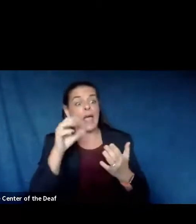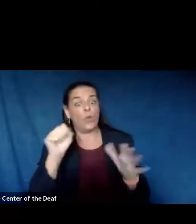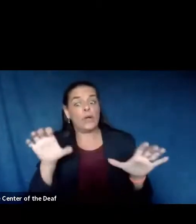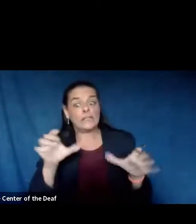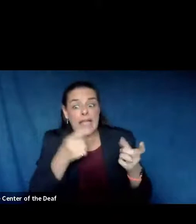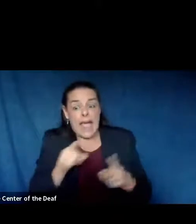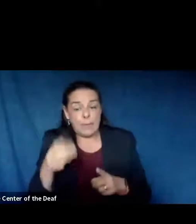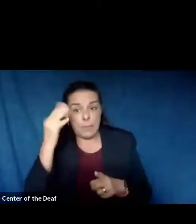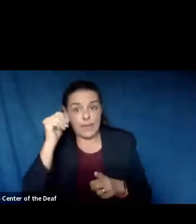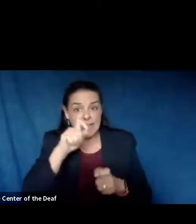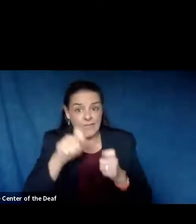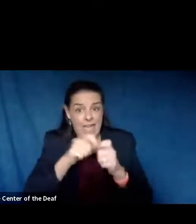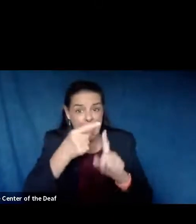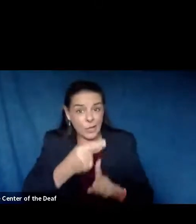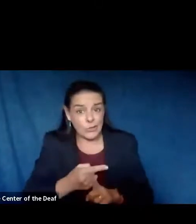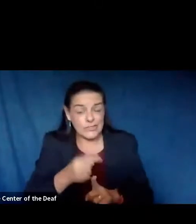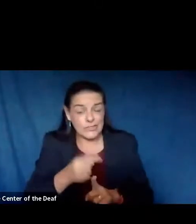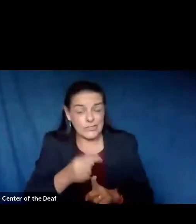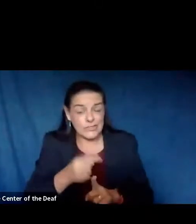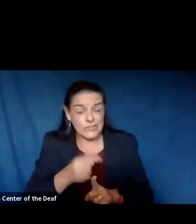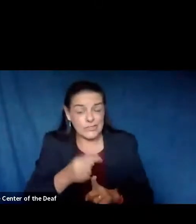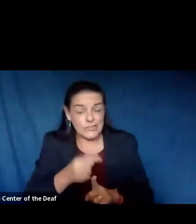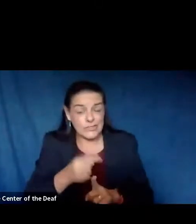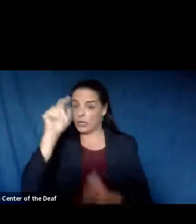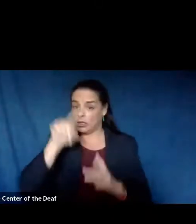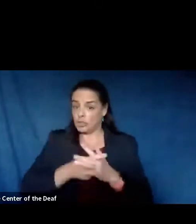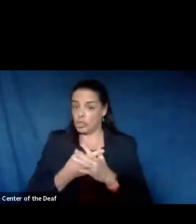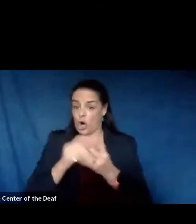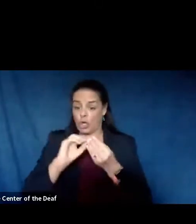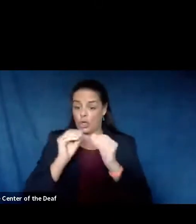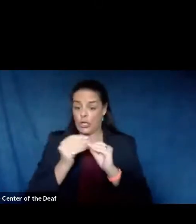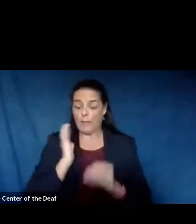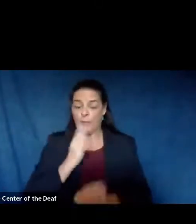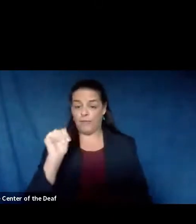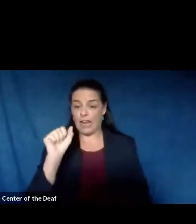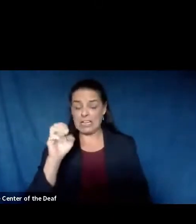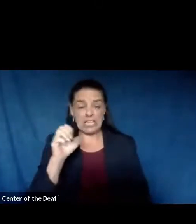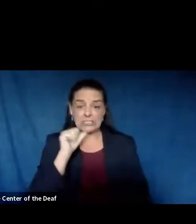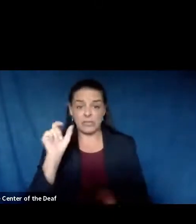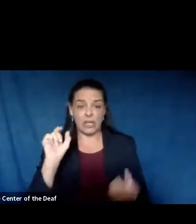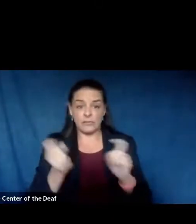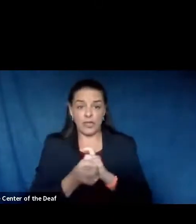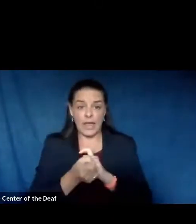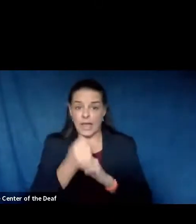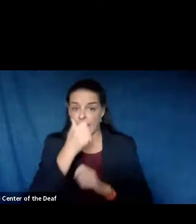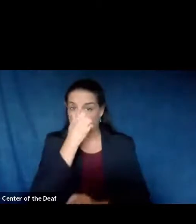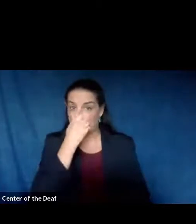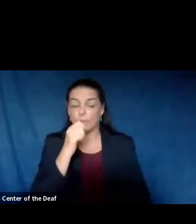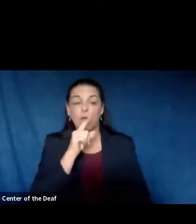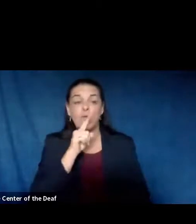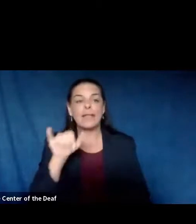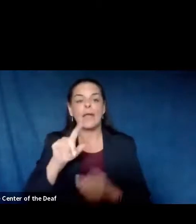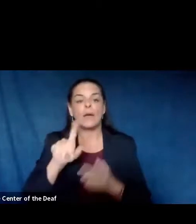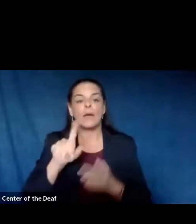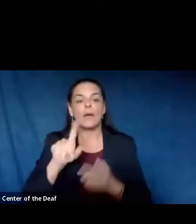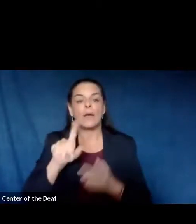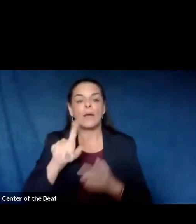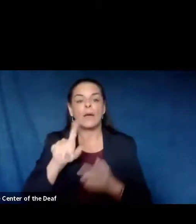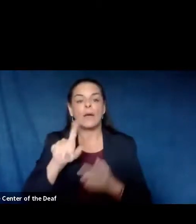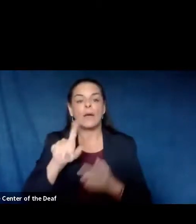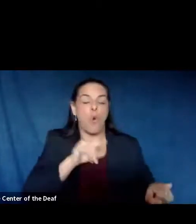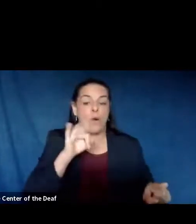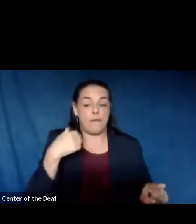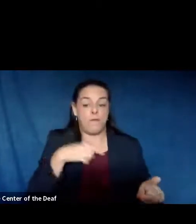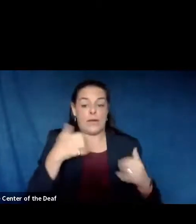and I want to start off with the number of our cases hasn't changed. This was really about the reporting of whether we're still